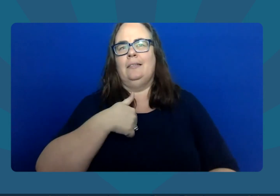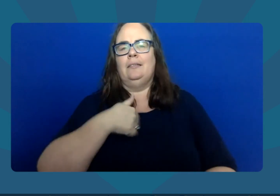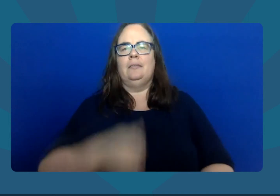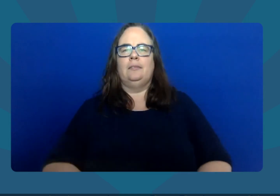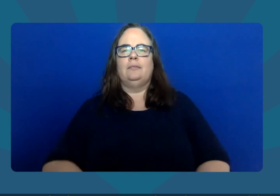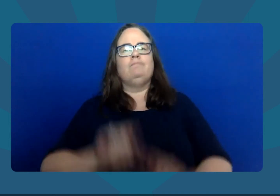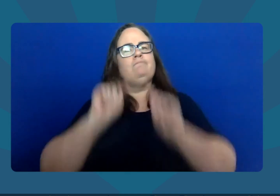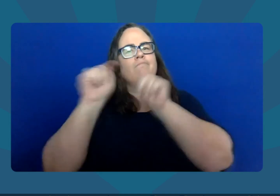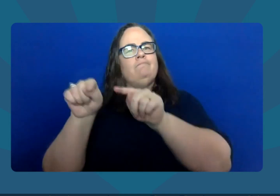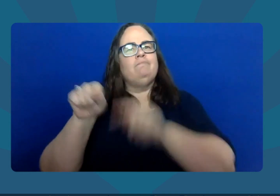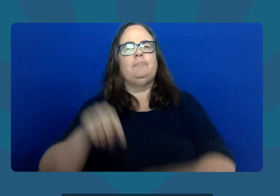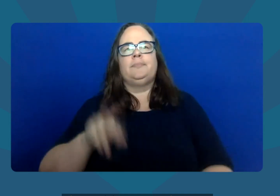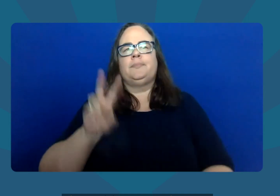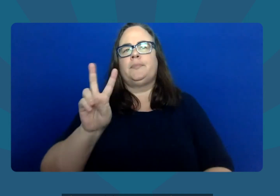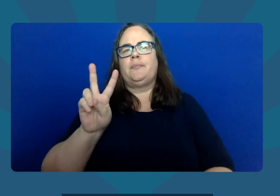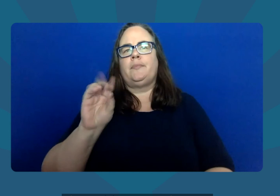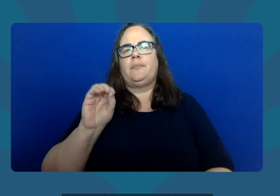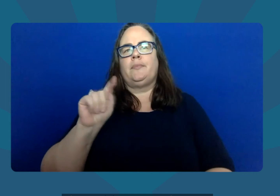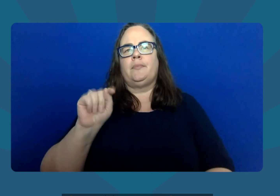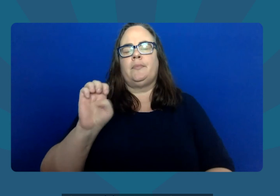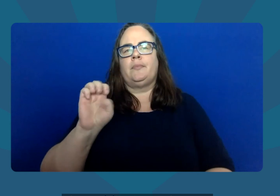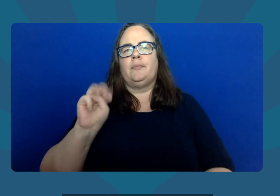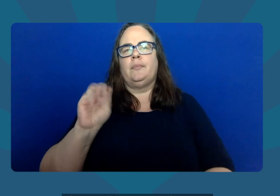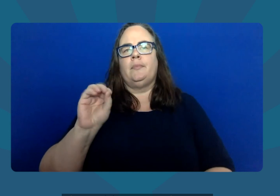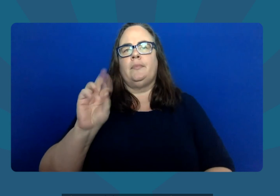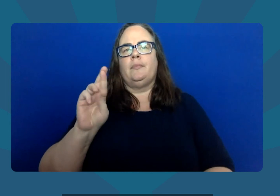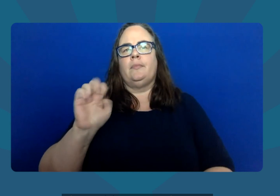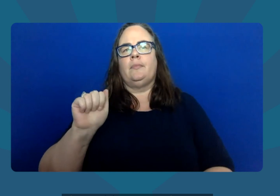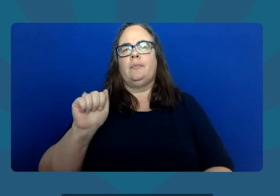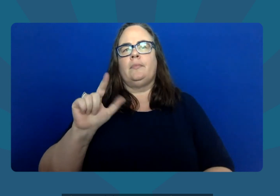elections candidate. Please visit